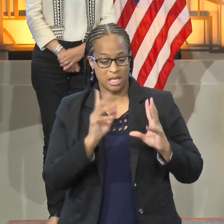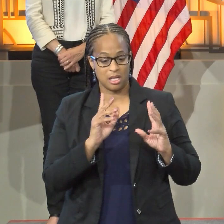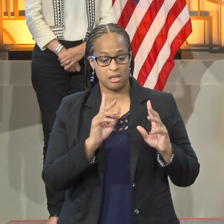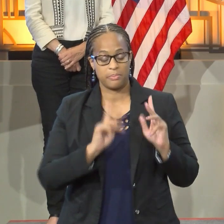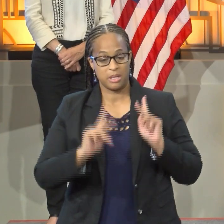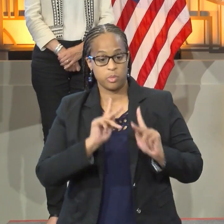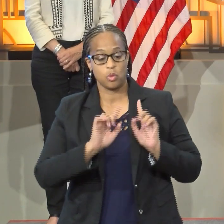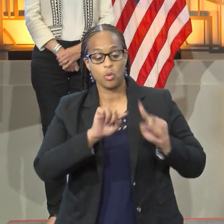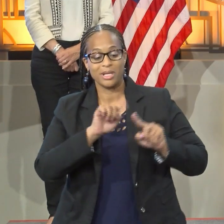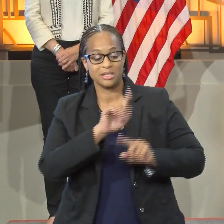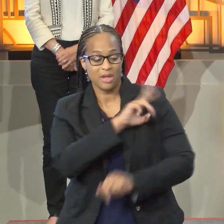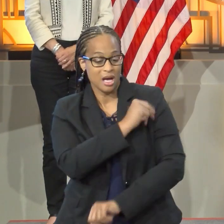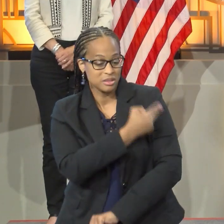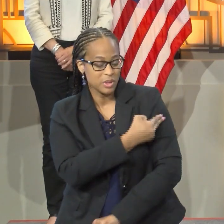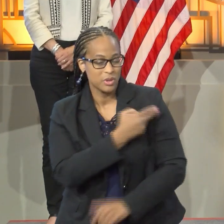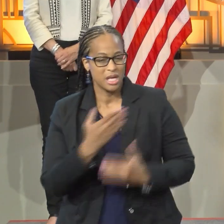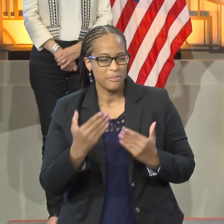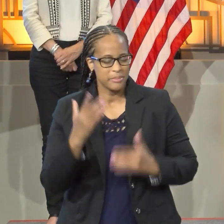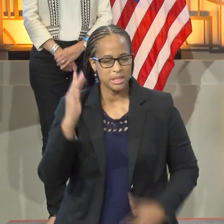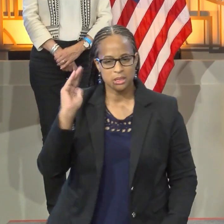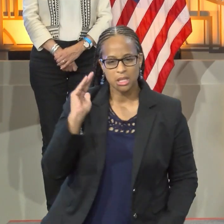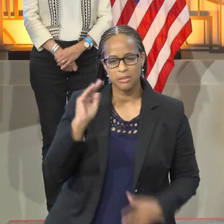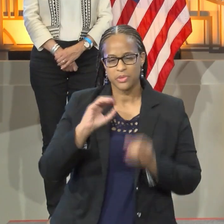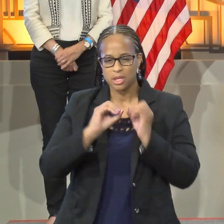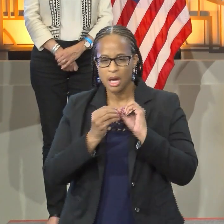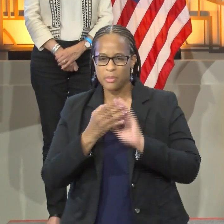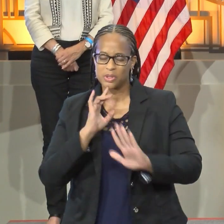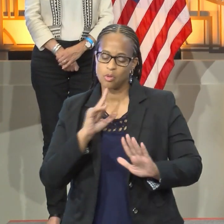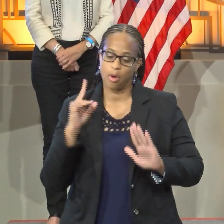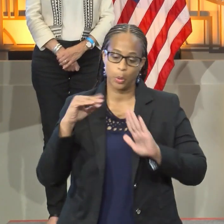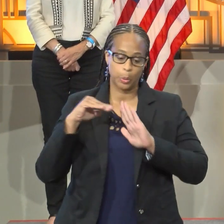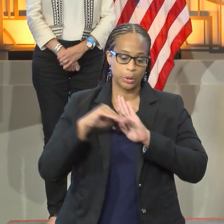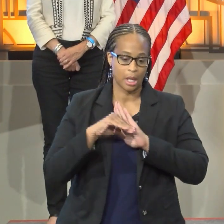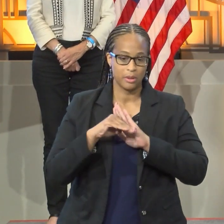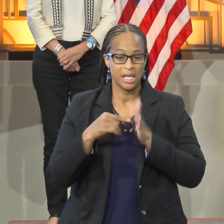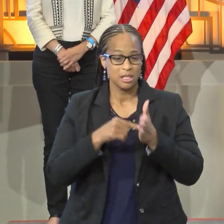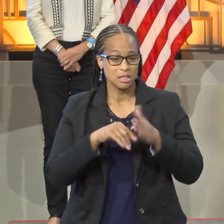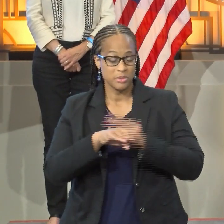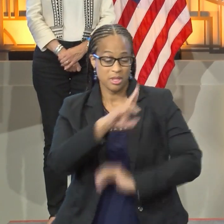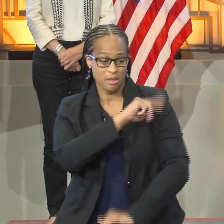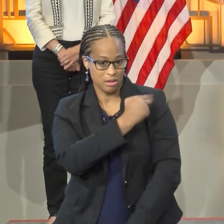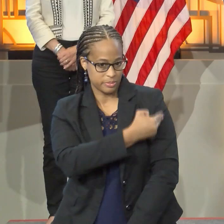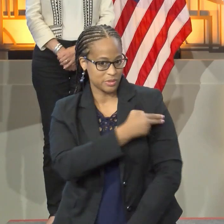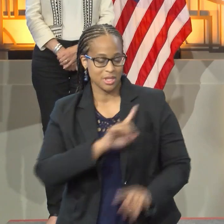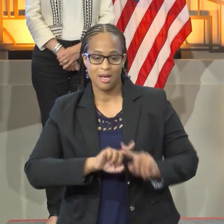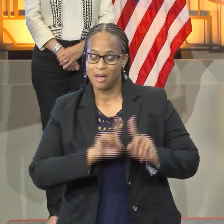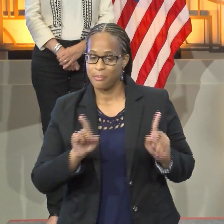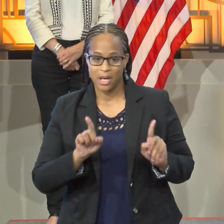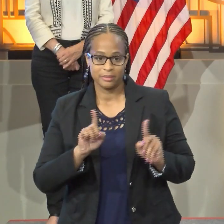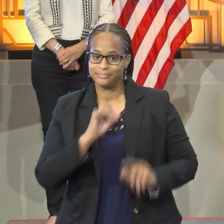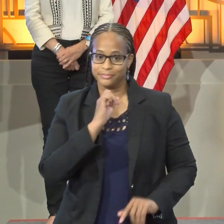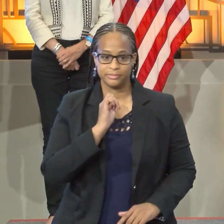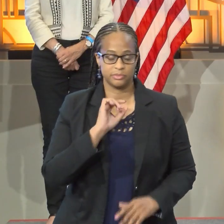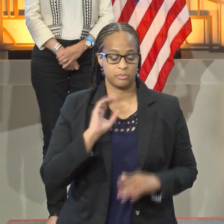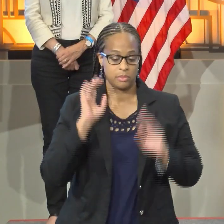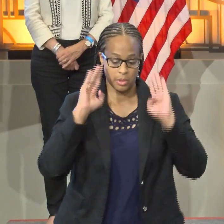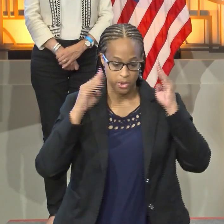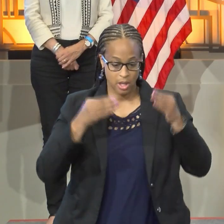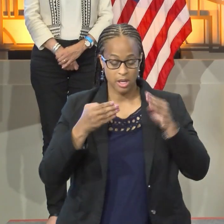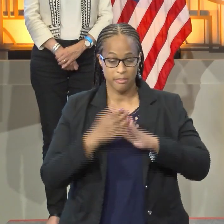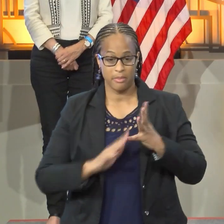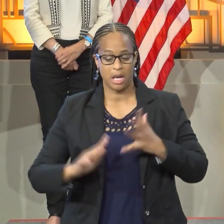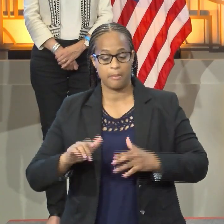to the hospitals, or it may appear to be that the numbers are coming down, for example, in the hospitals. But the reality is, and what my